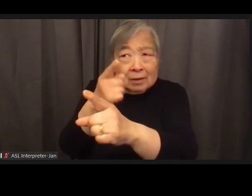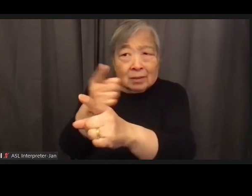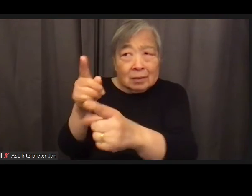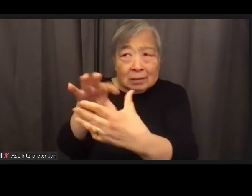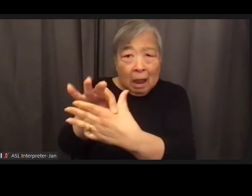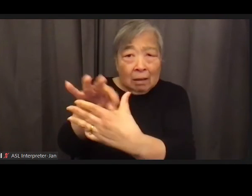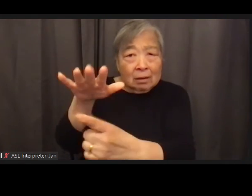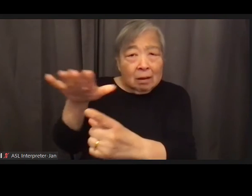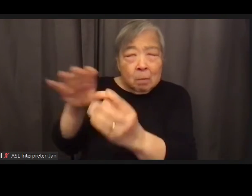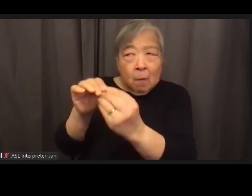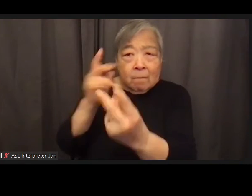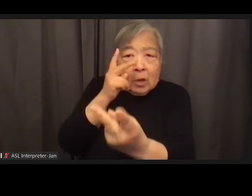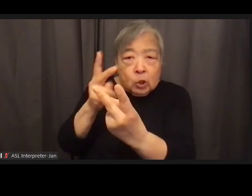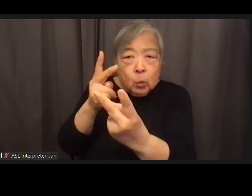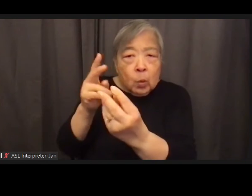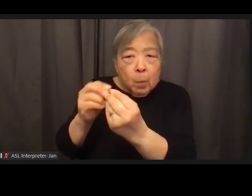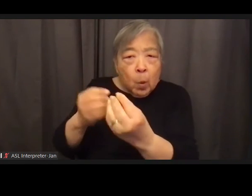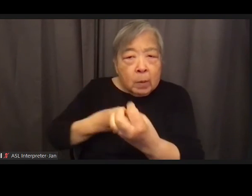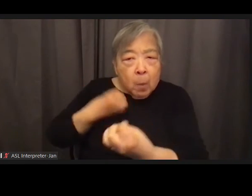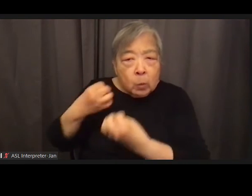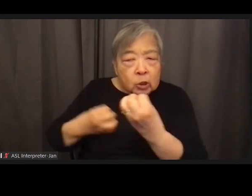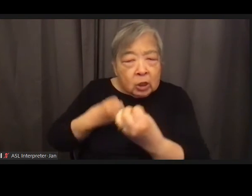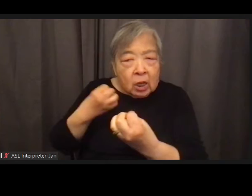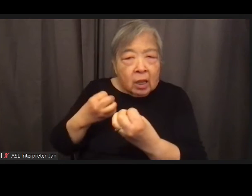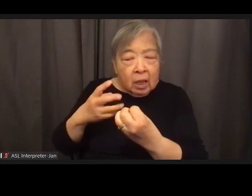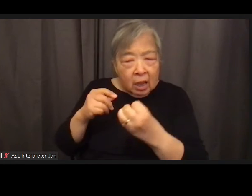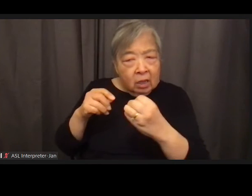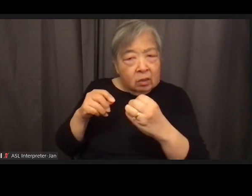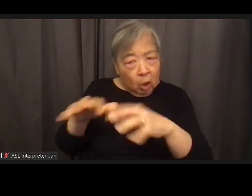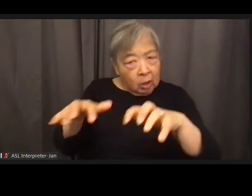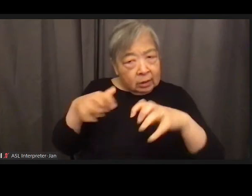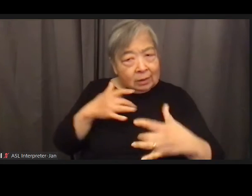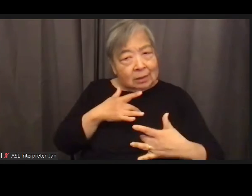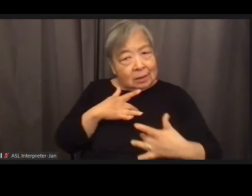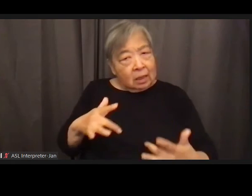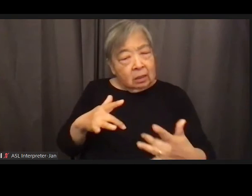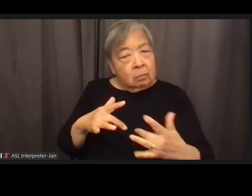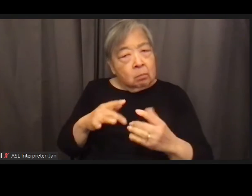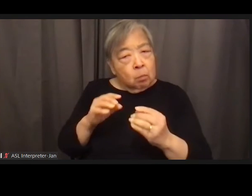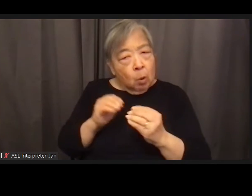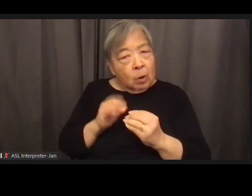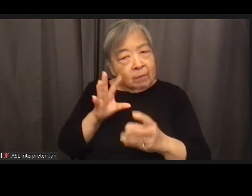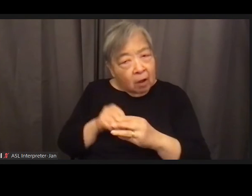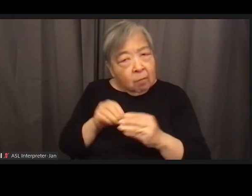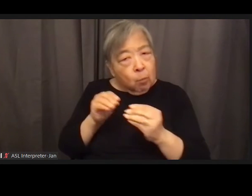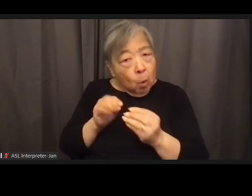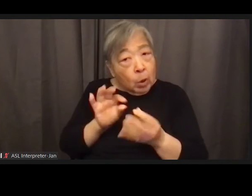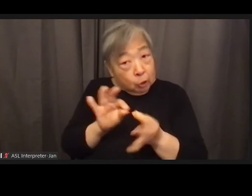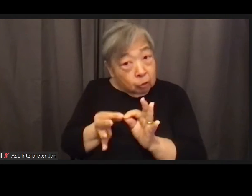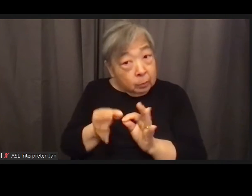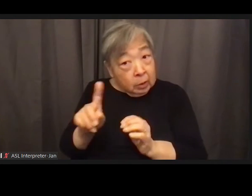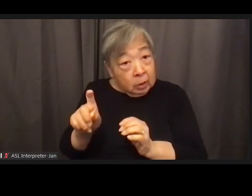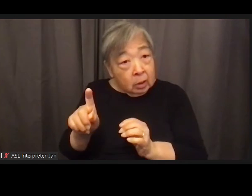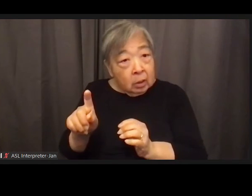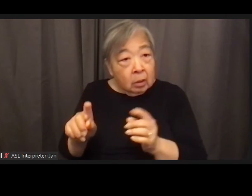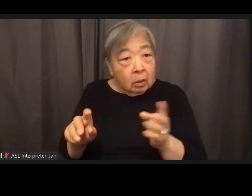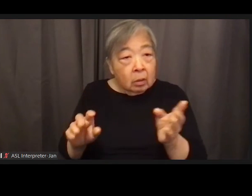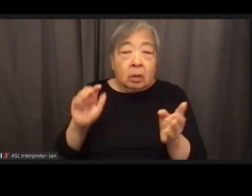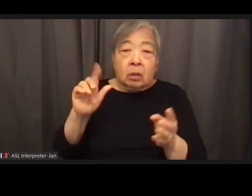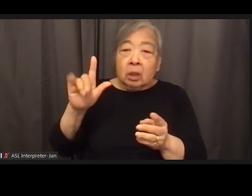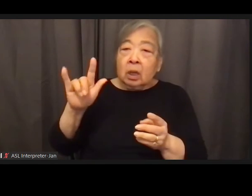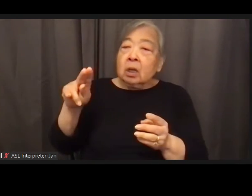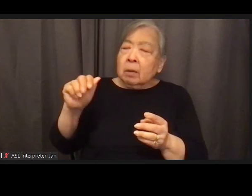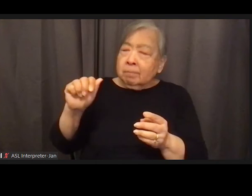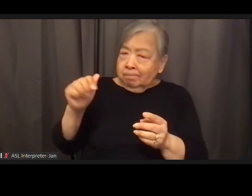and there's more interpretation on the audience's part? I think so. I really believe that film, and thanks